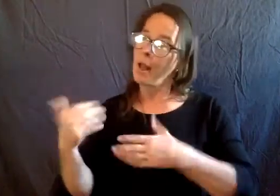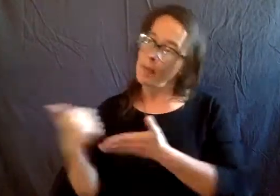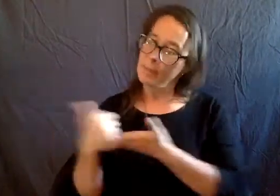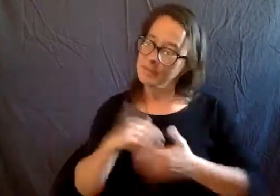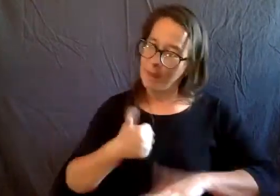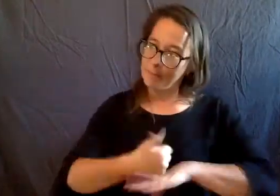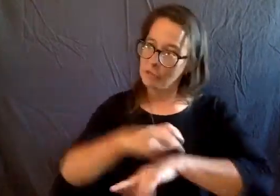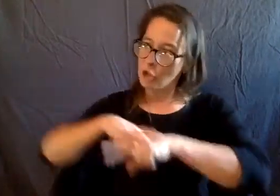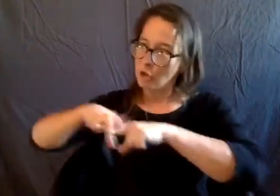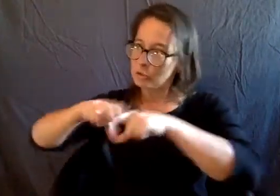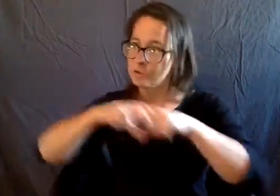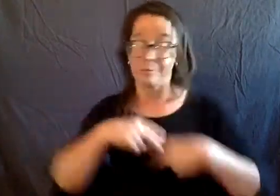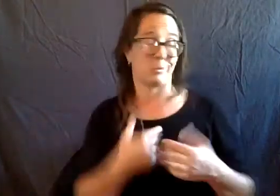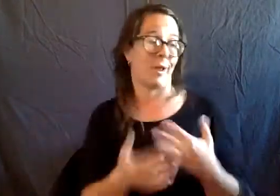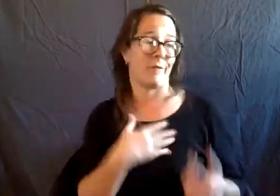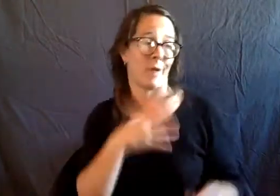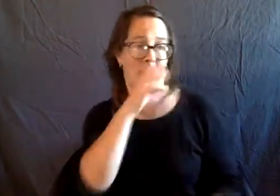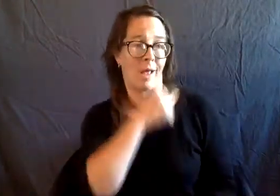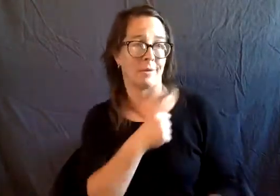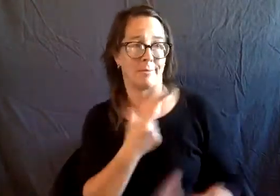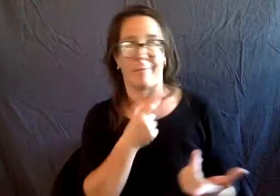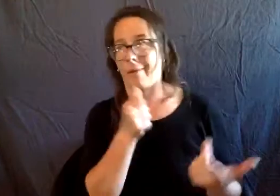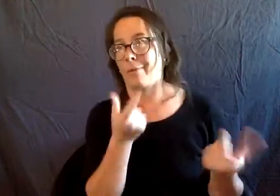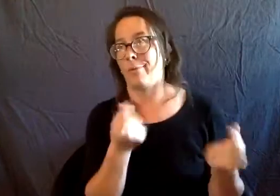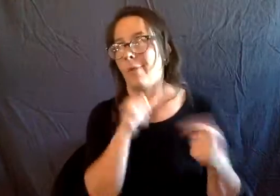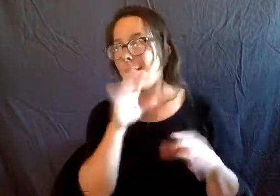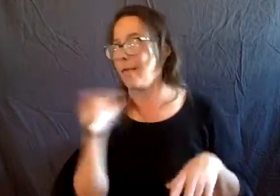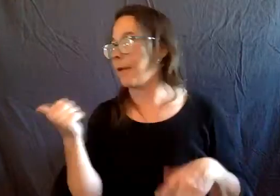me set up chairs." I'm just like, "Oh, whatever, I guess. I'm not doing anything else."